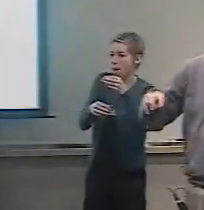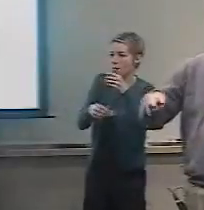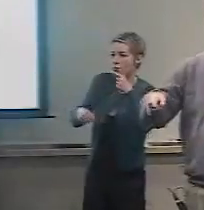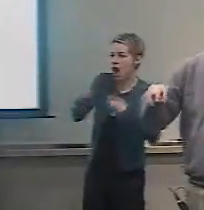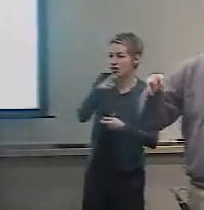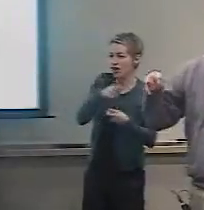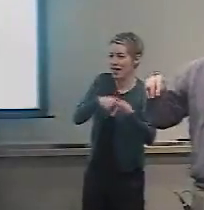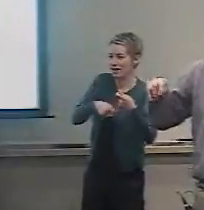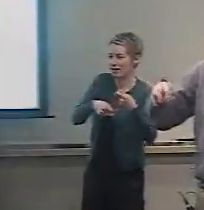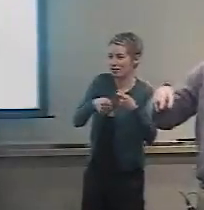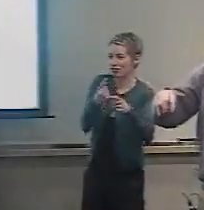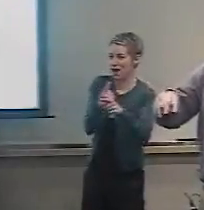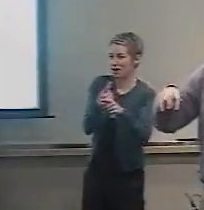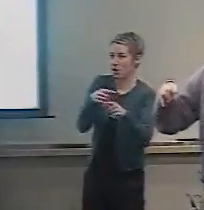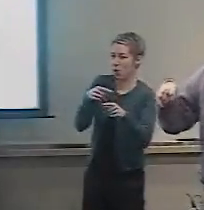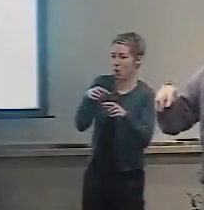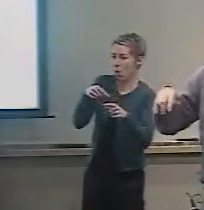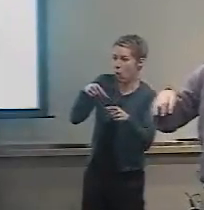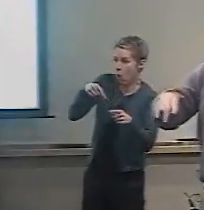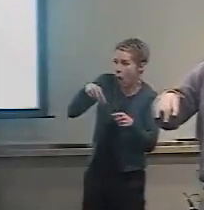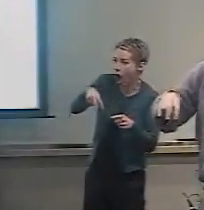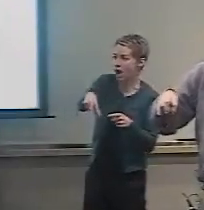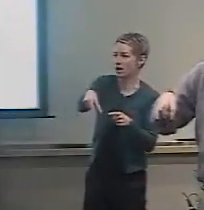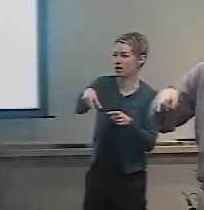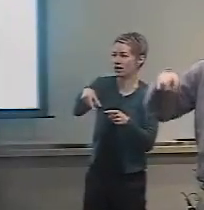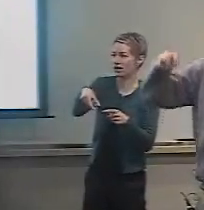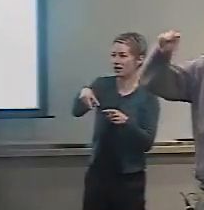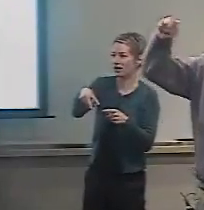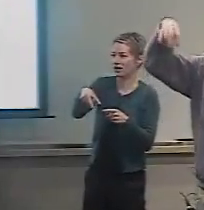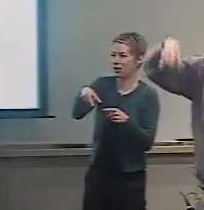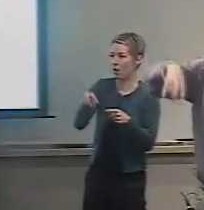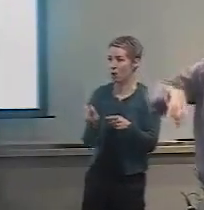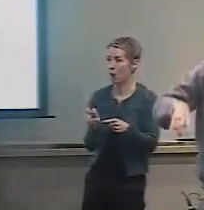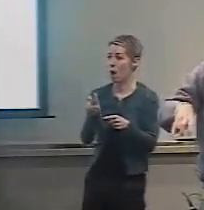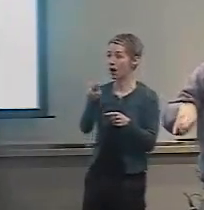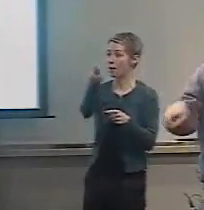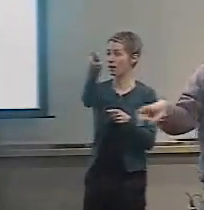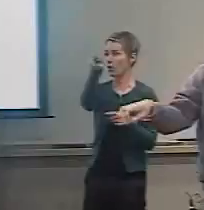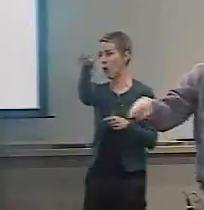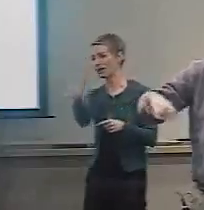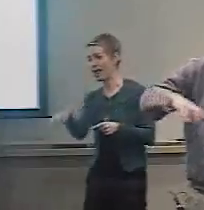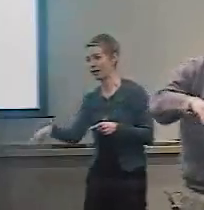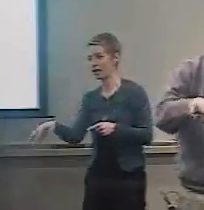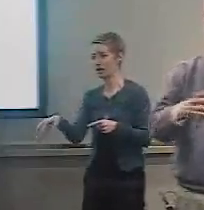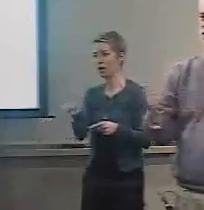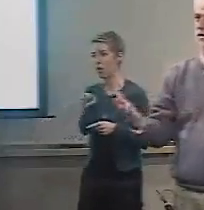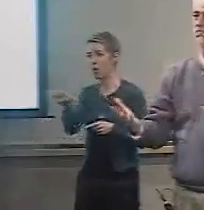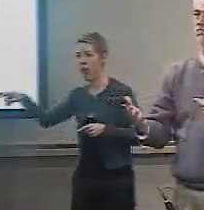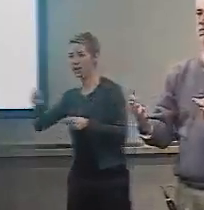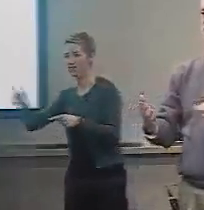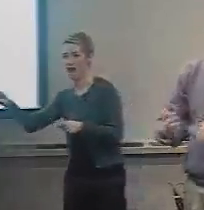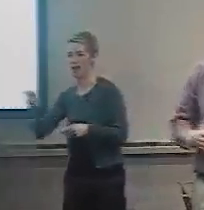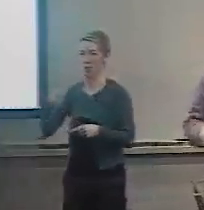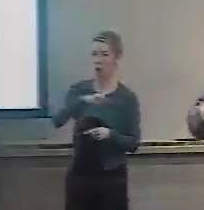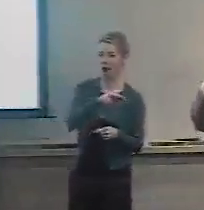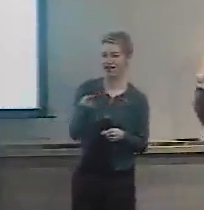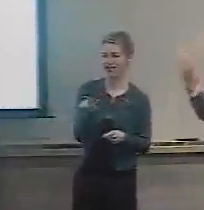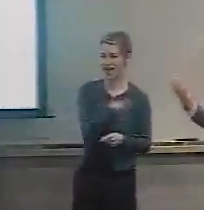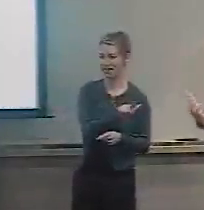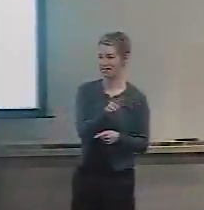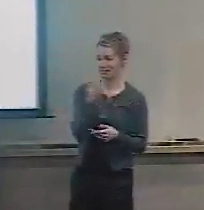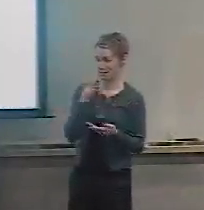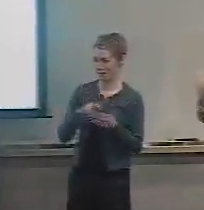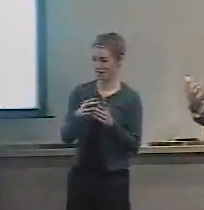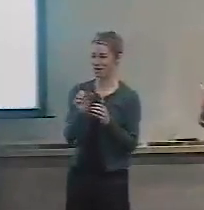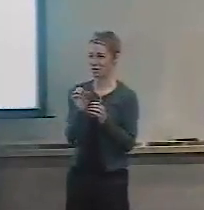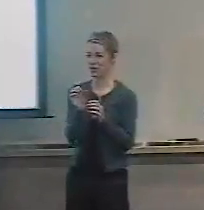walk, this is one sign for walk. I could walk uphill, walk downhill, walk to the right, walk to the left. You know what I mean? So the